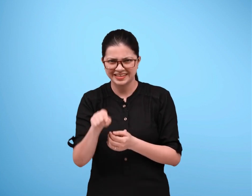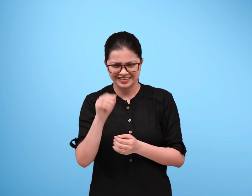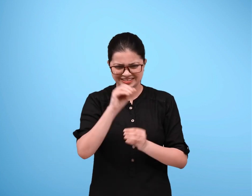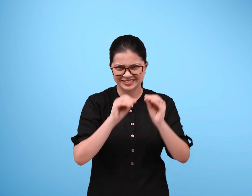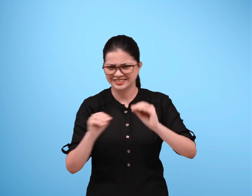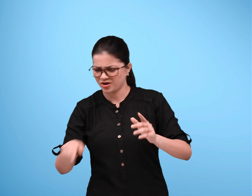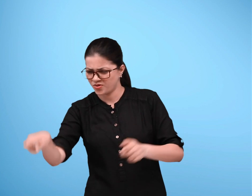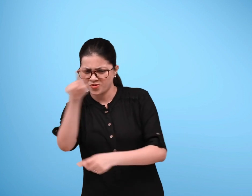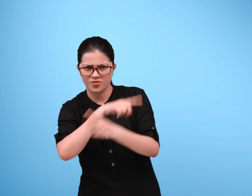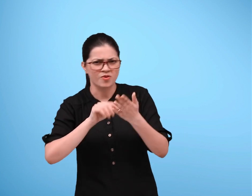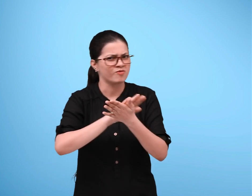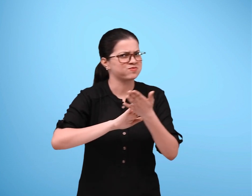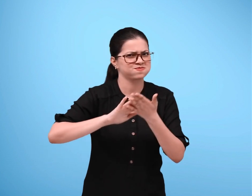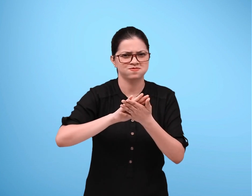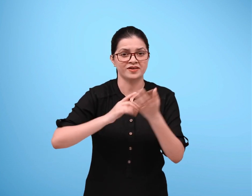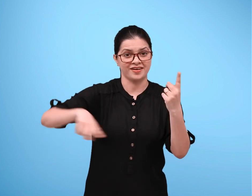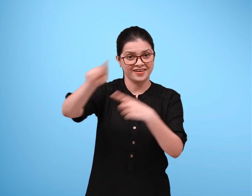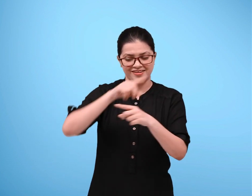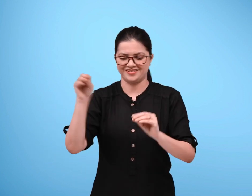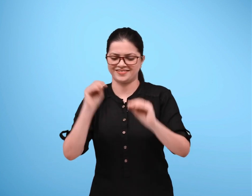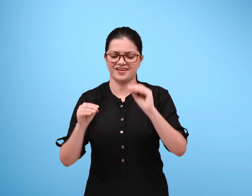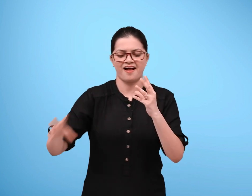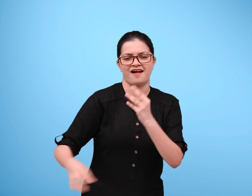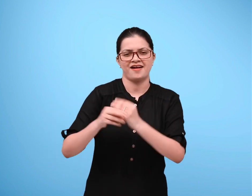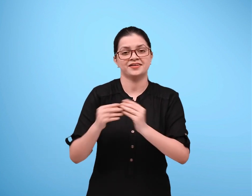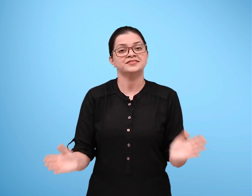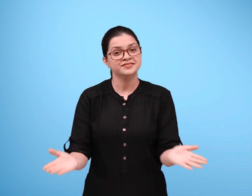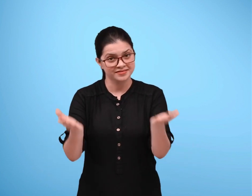rest of the table is left blank. Complete this table.